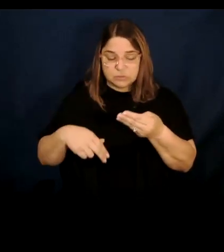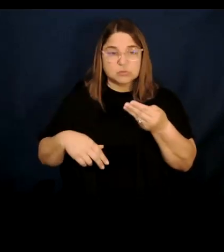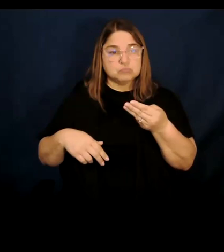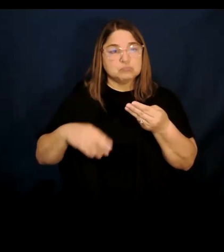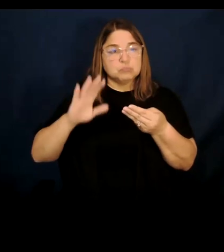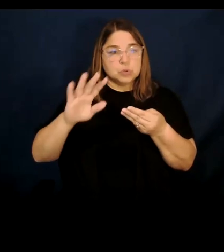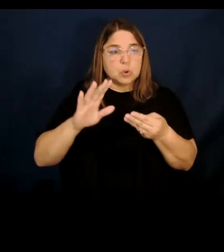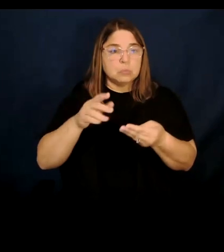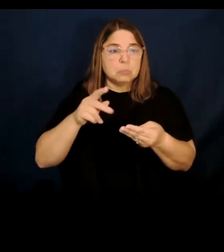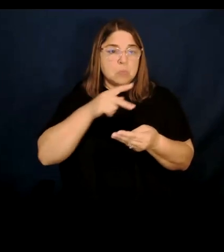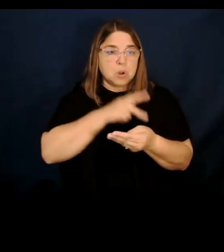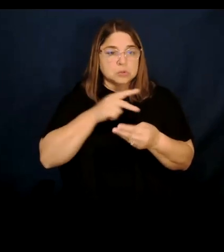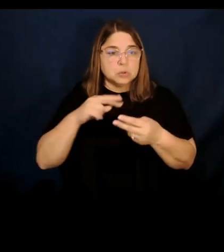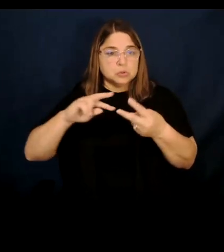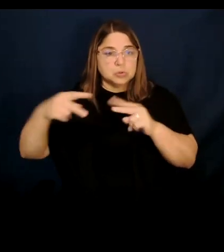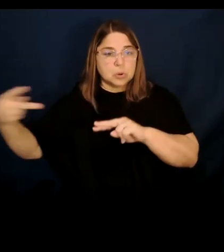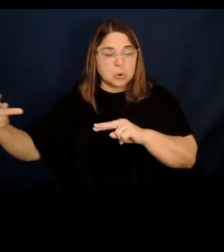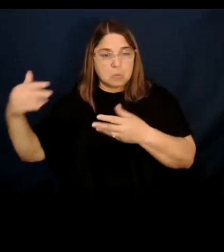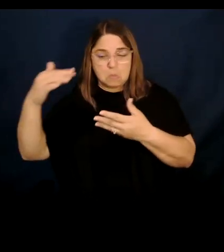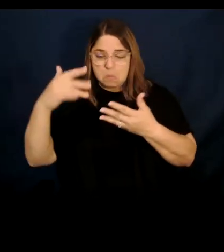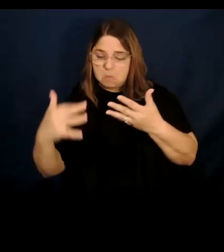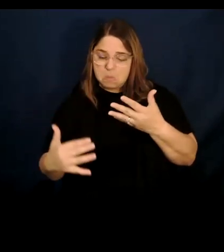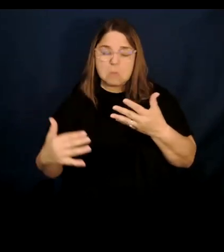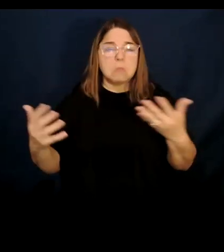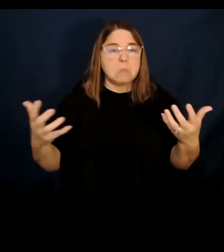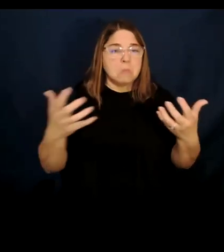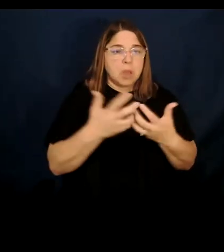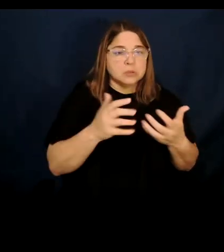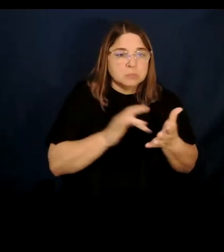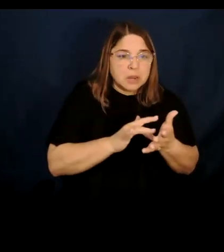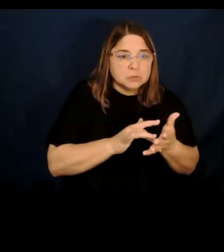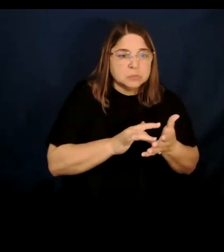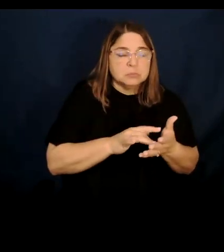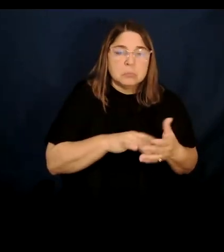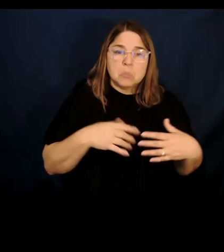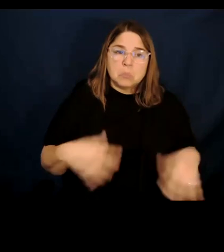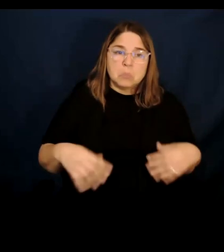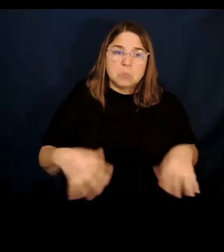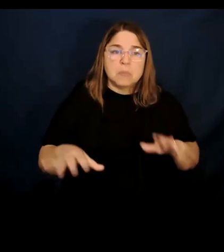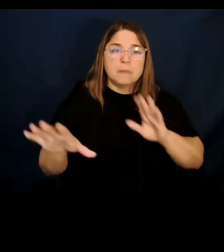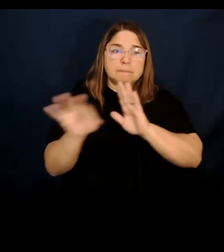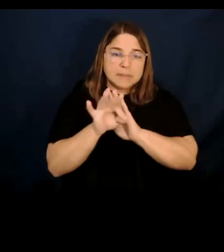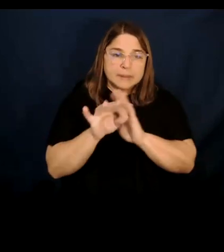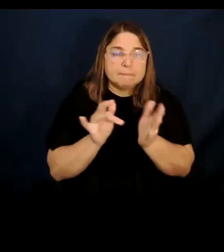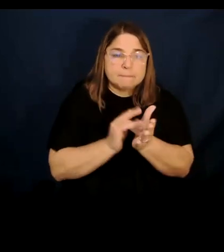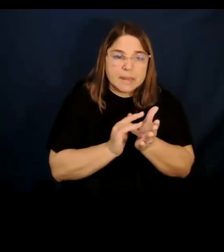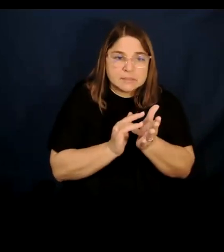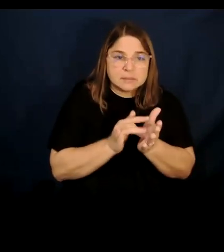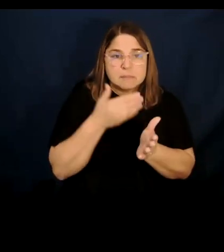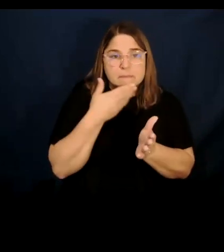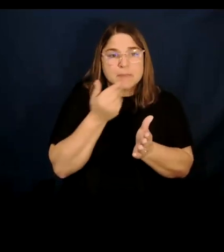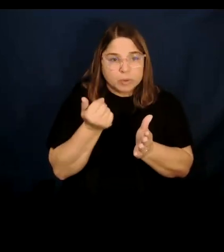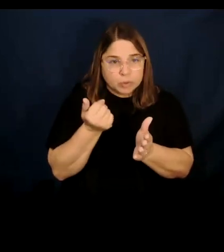your personal genomic makeup. Just think of how much better it would be we would be able to pick those medications for you